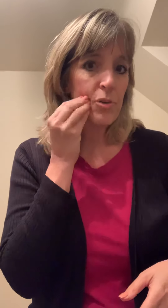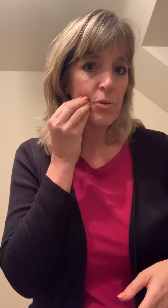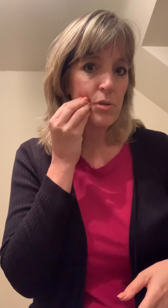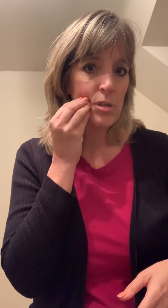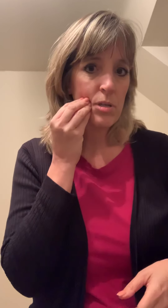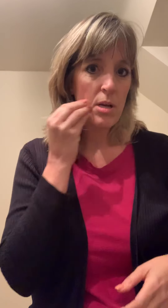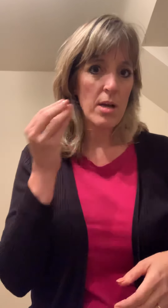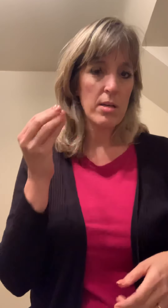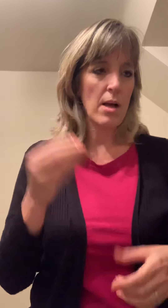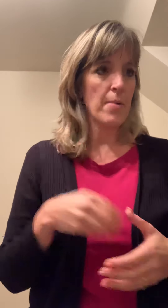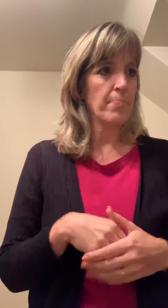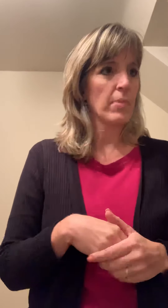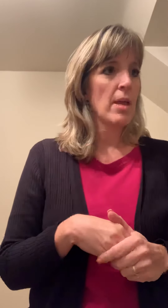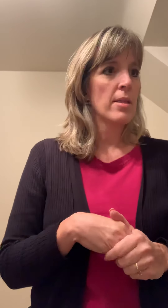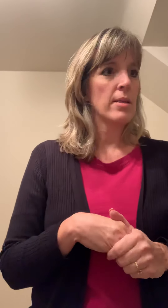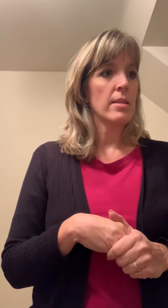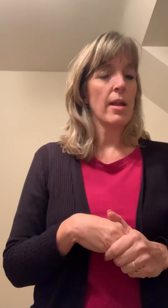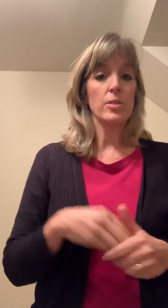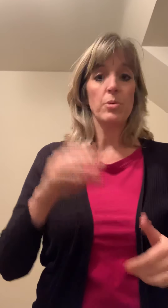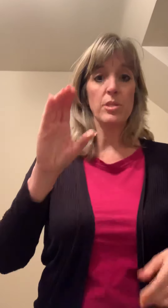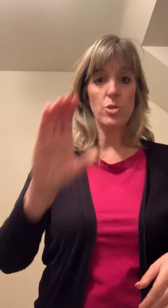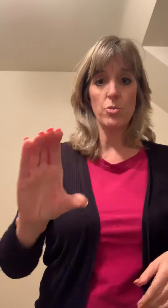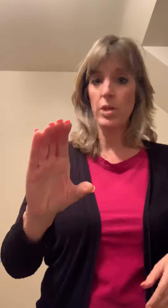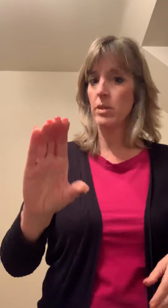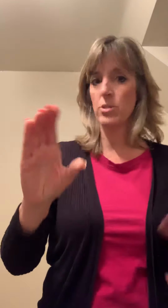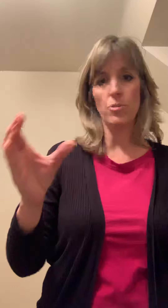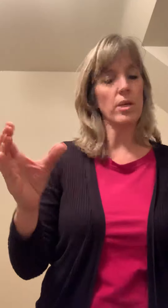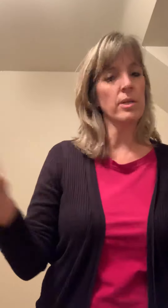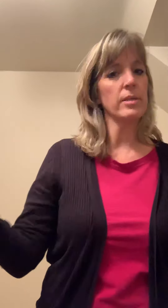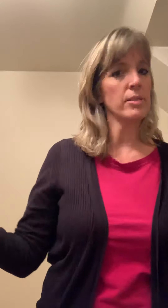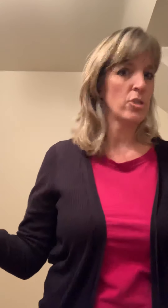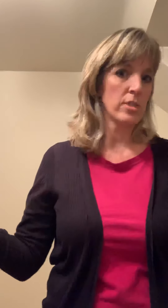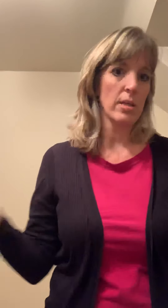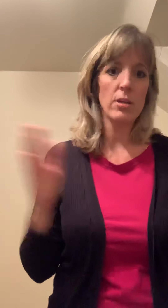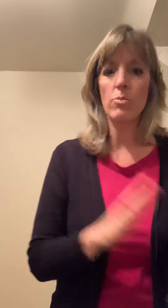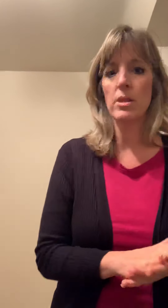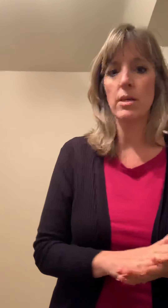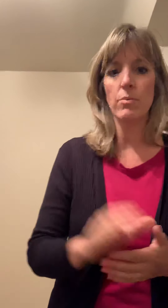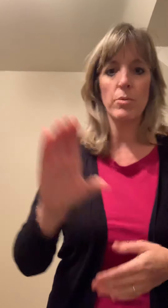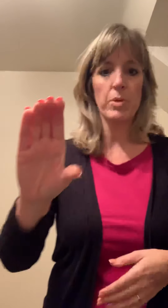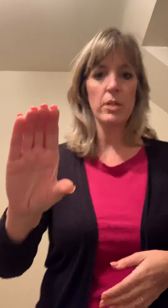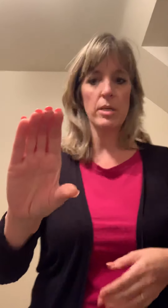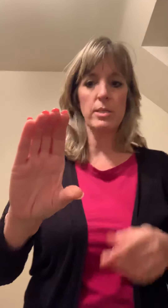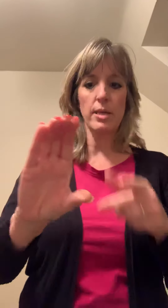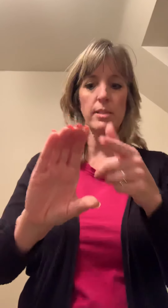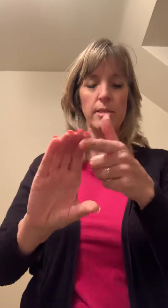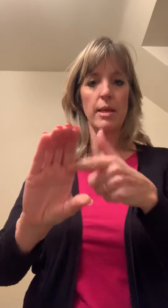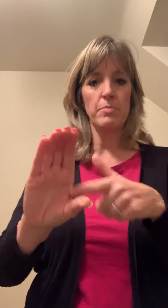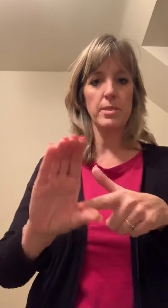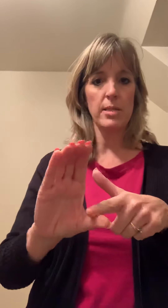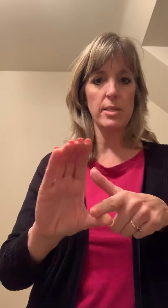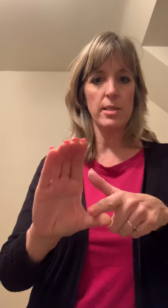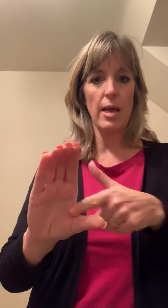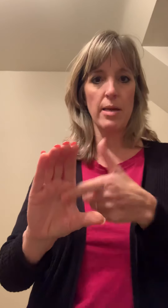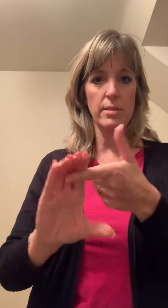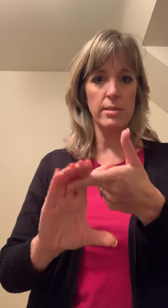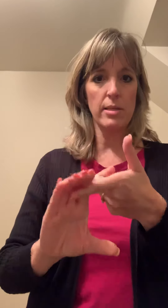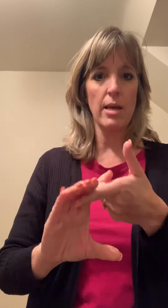food. Then the next one is drink. Drink is just like you would think it would be. It's that same C hand